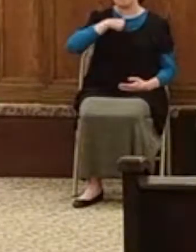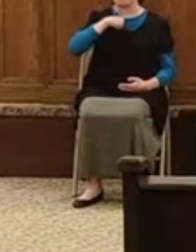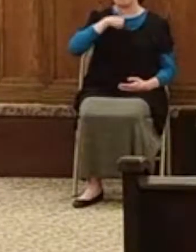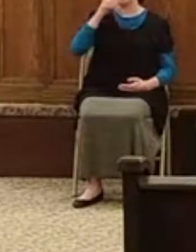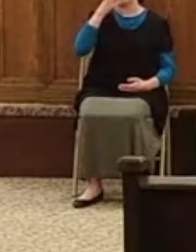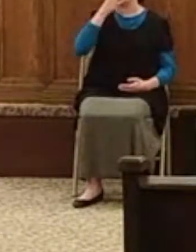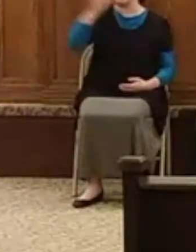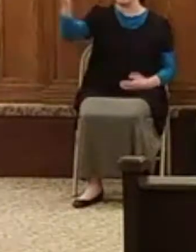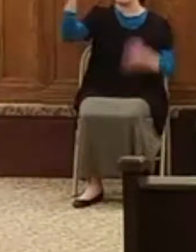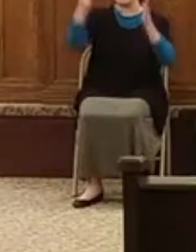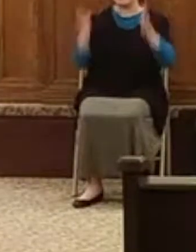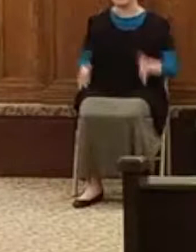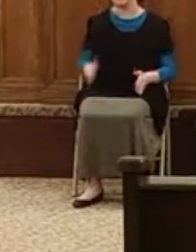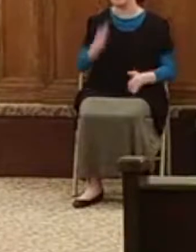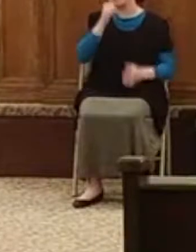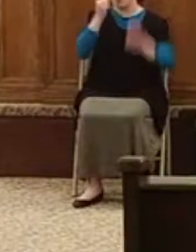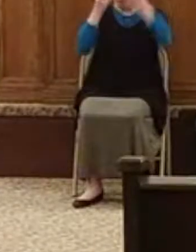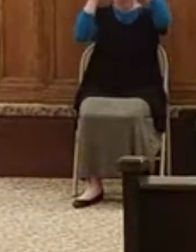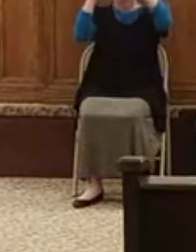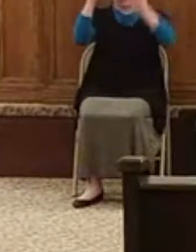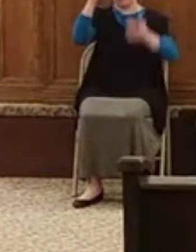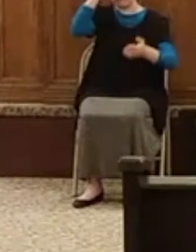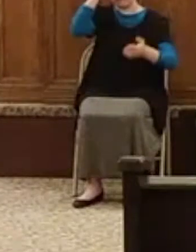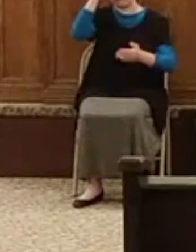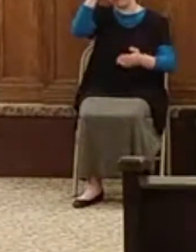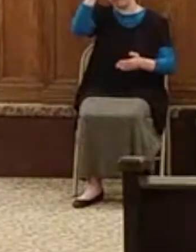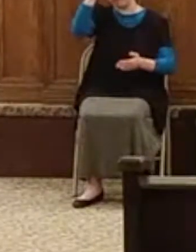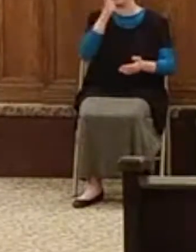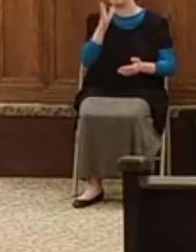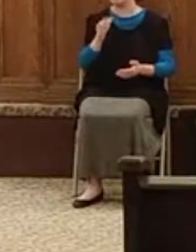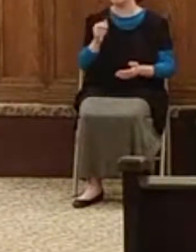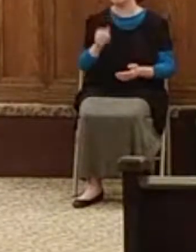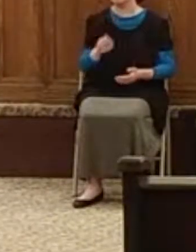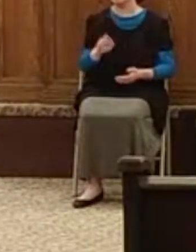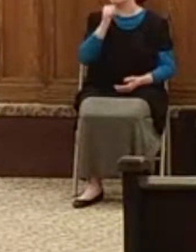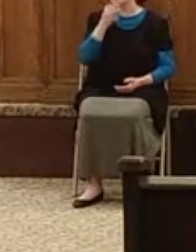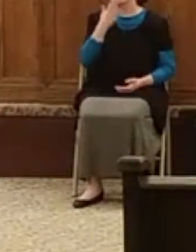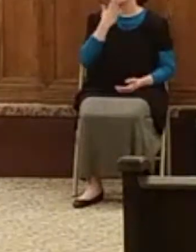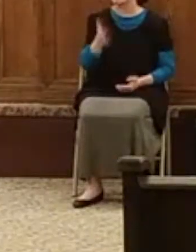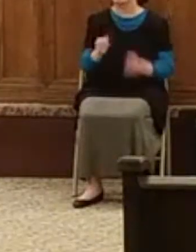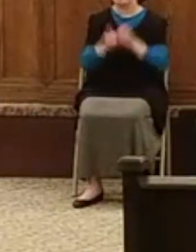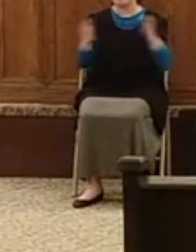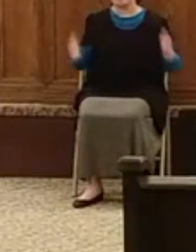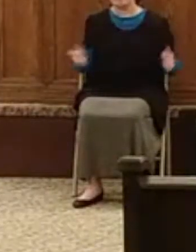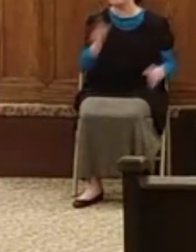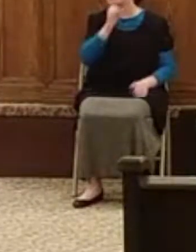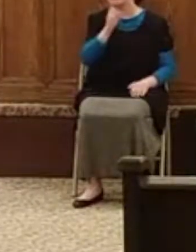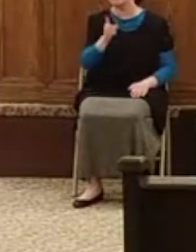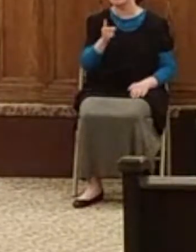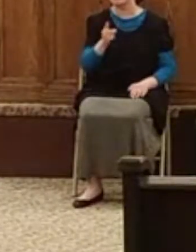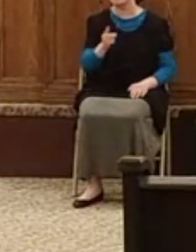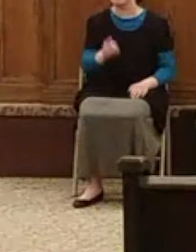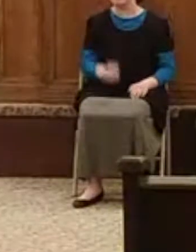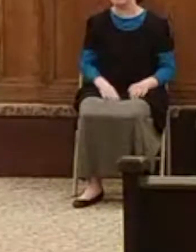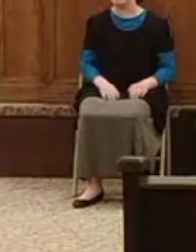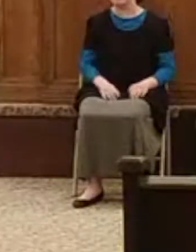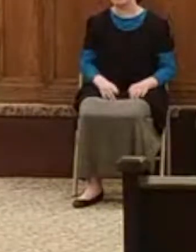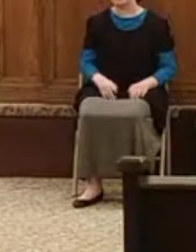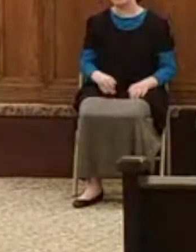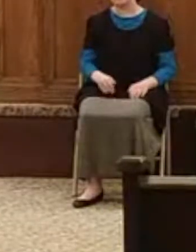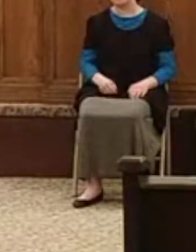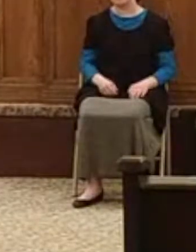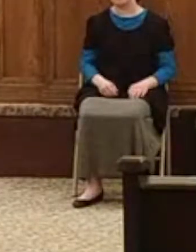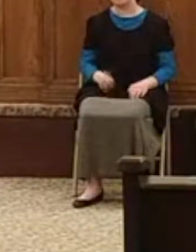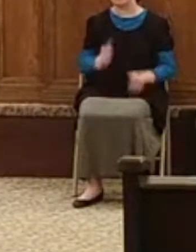proud, blasphemers, disobedient to parents, unthankful, unholy, without natural affection. They will be truce